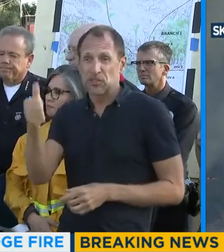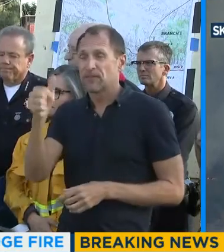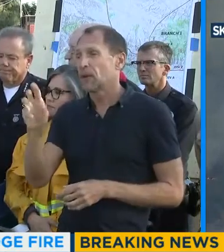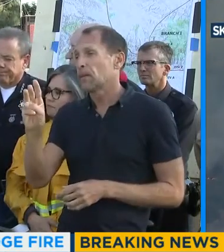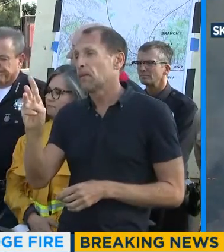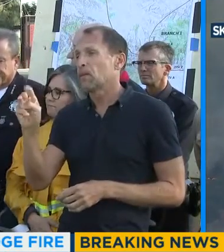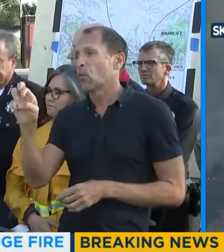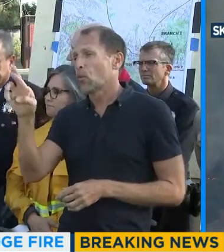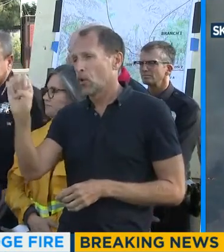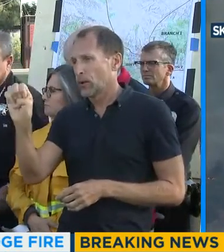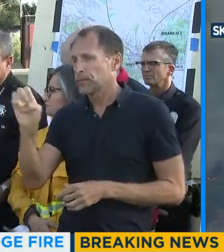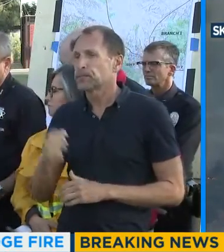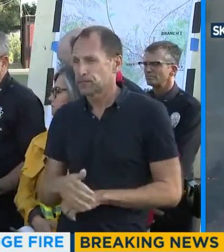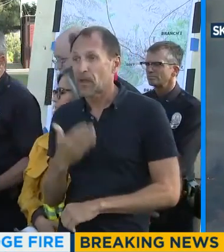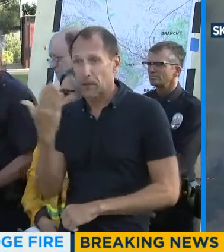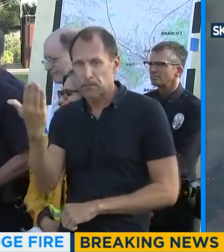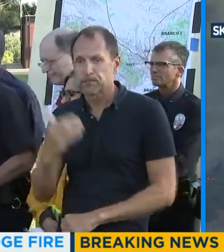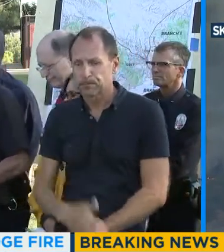Moore. Thank you.